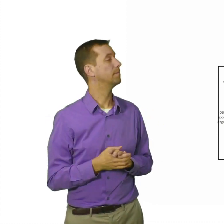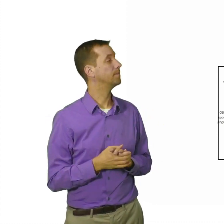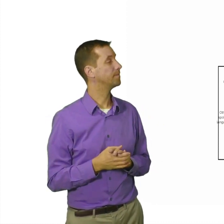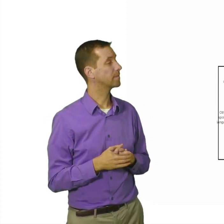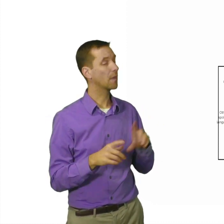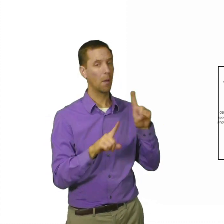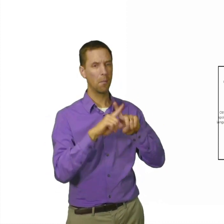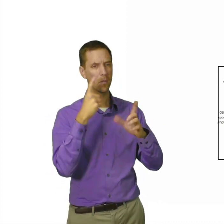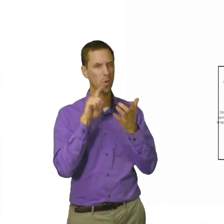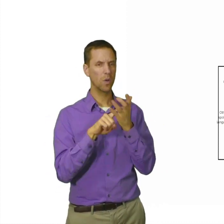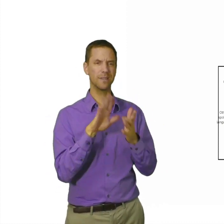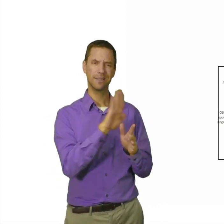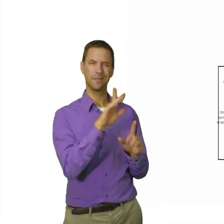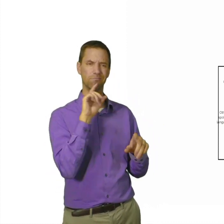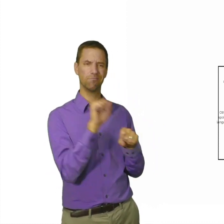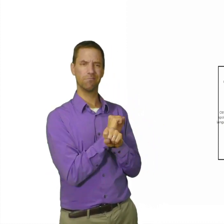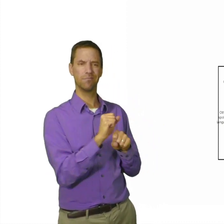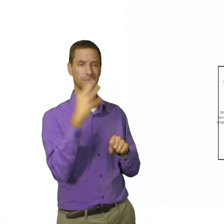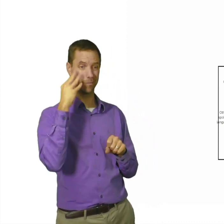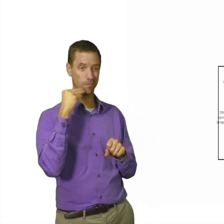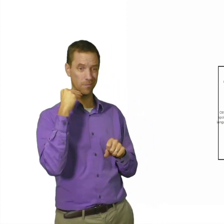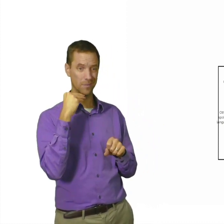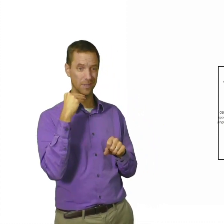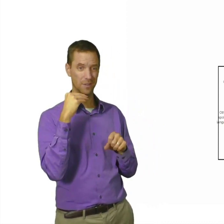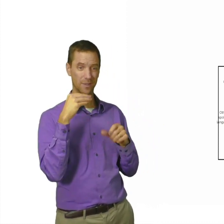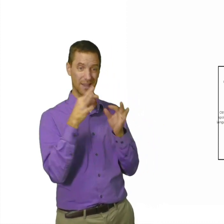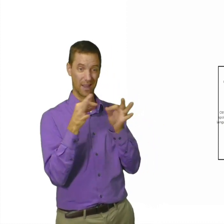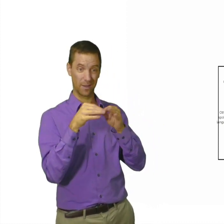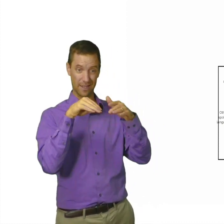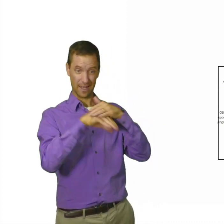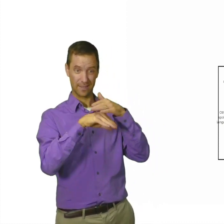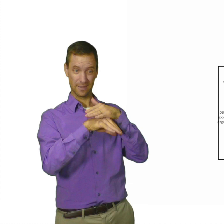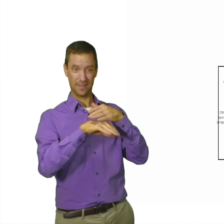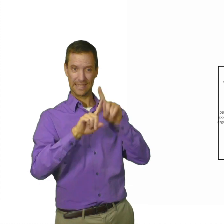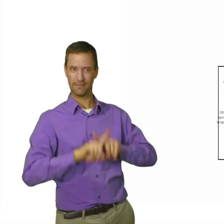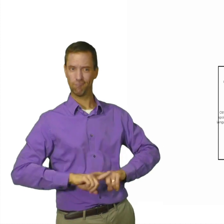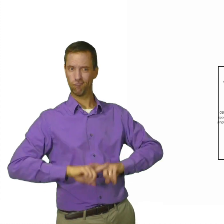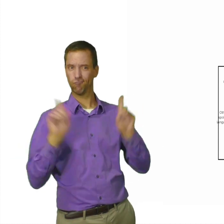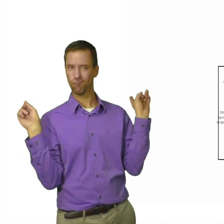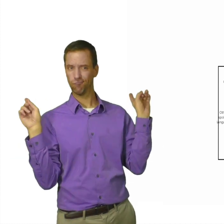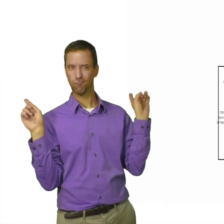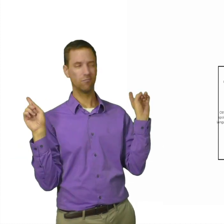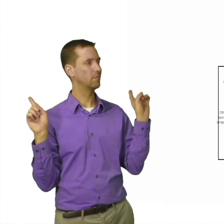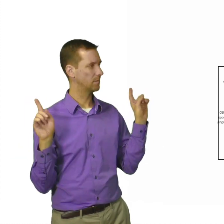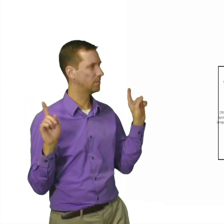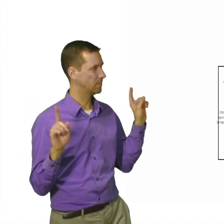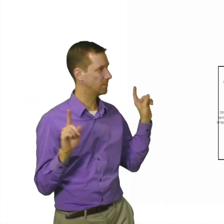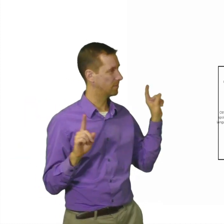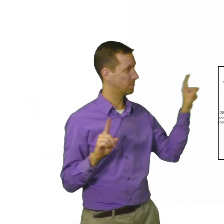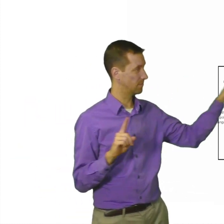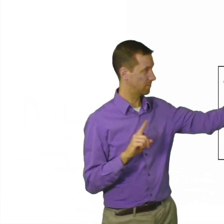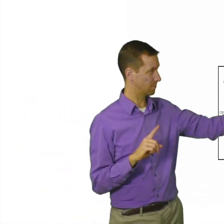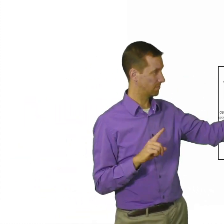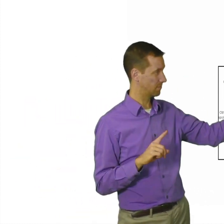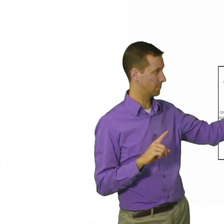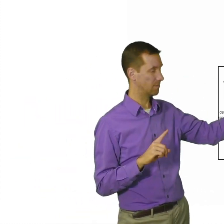focusing exclusively on listening and spoken language. But if you actually look at their experience with language access, these two children are very